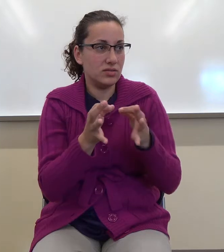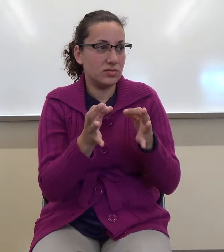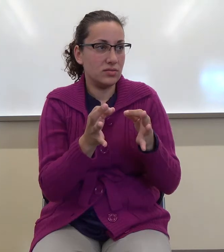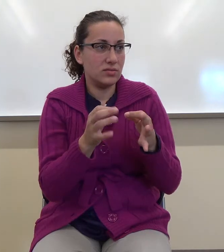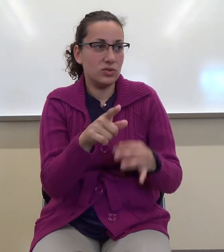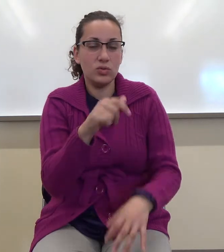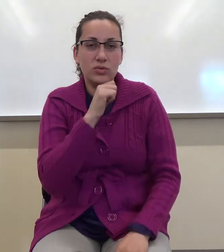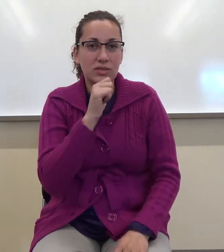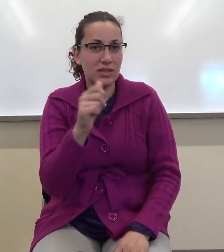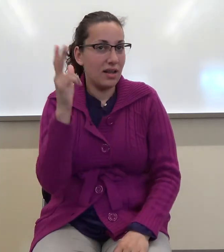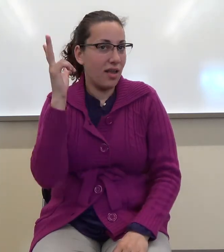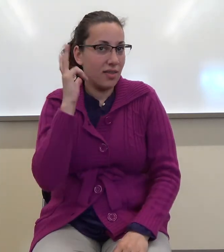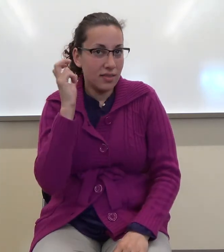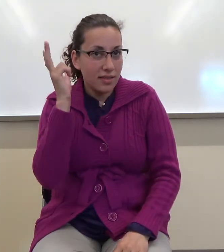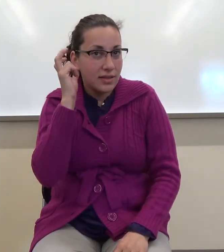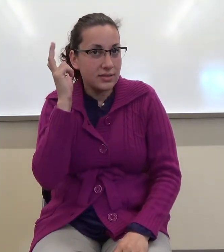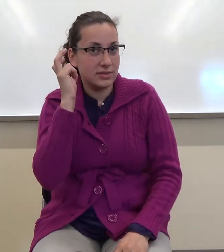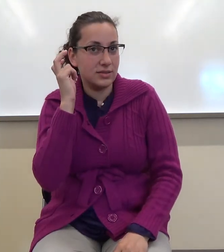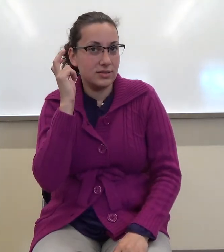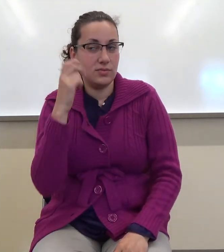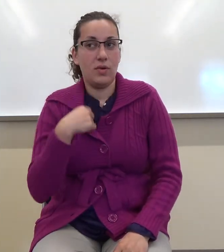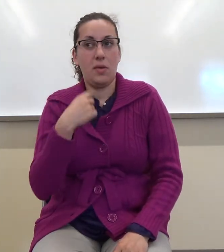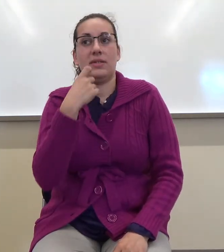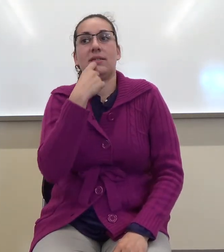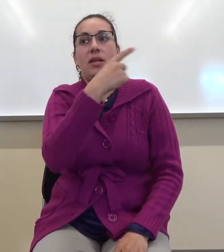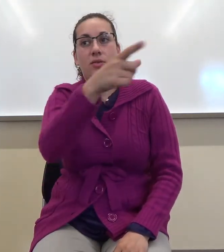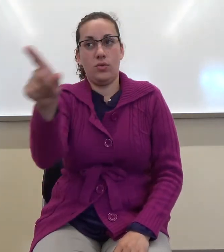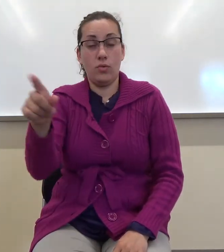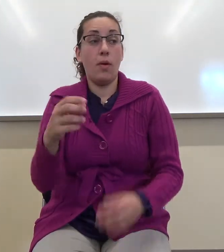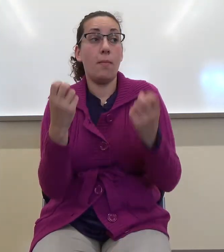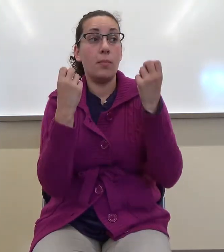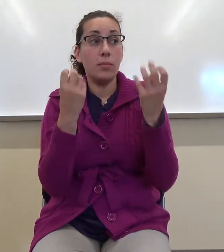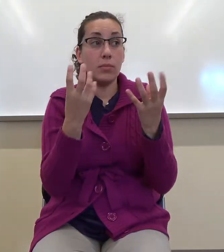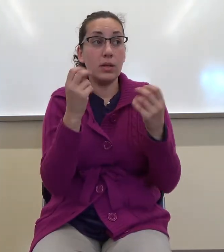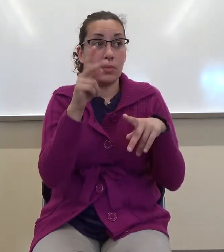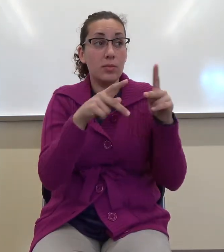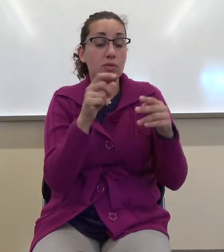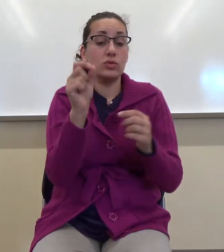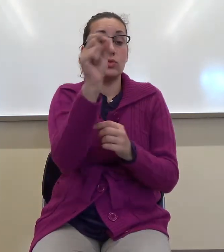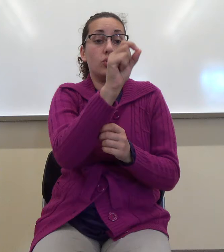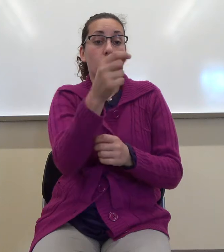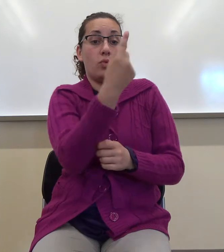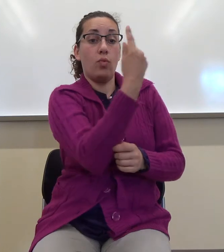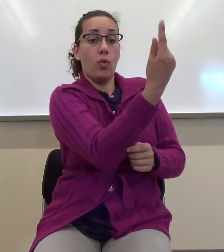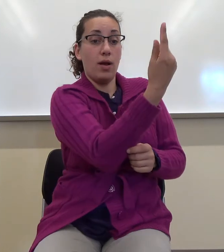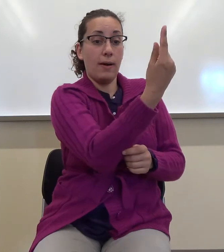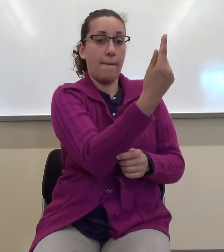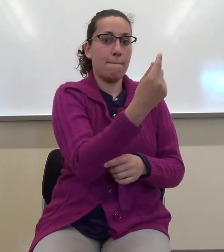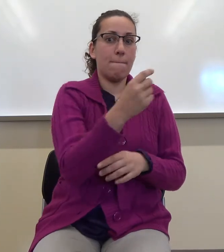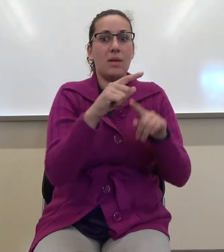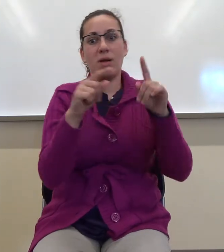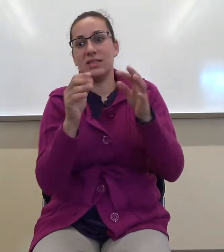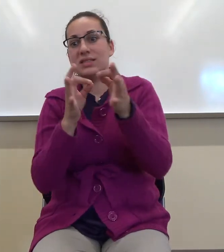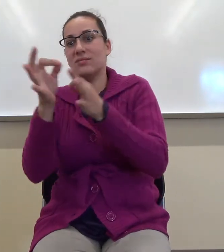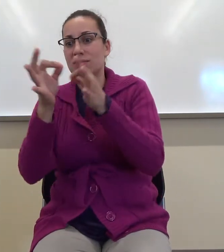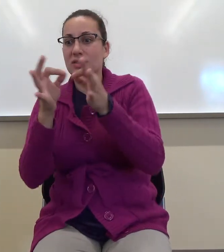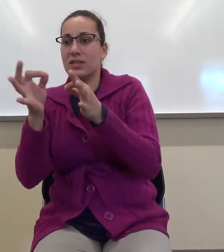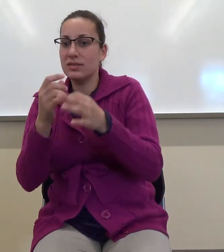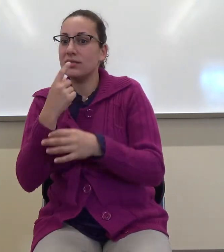being said to you. A lot of people only circled one thing when it said to circle two. A lot of people didn't write down